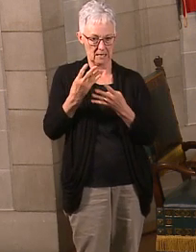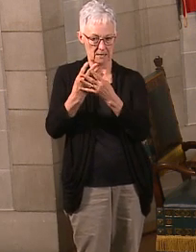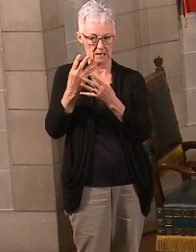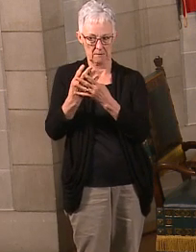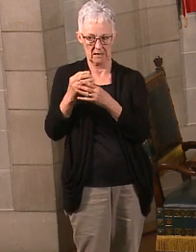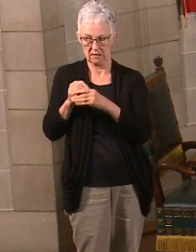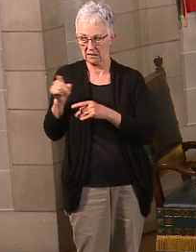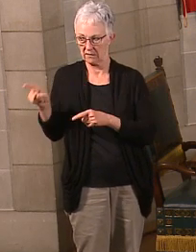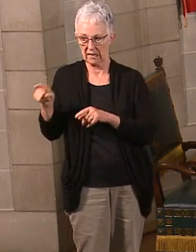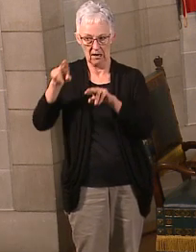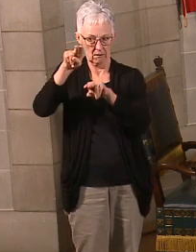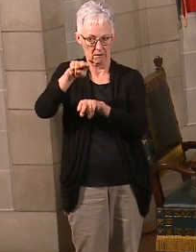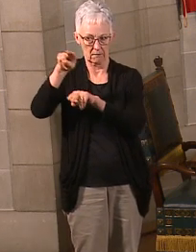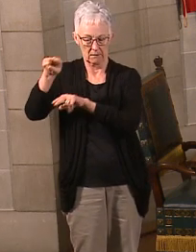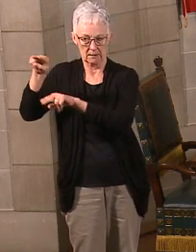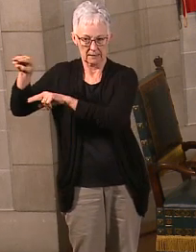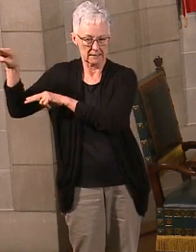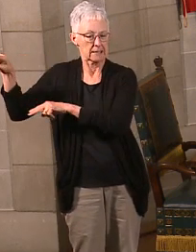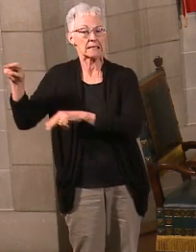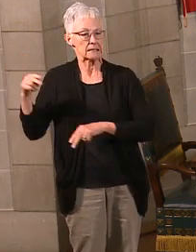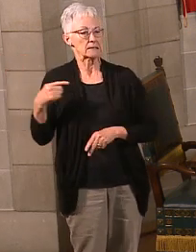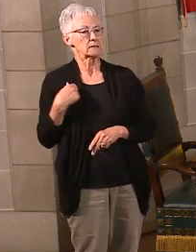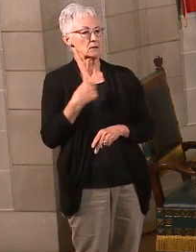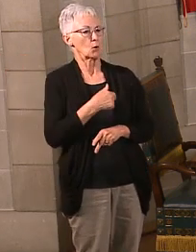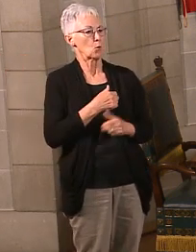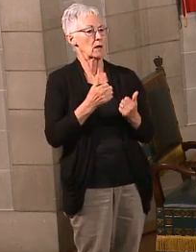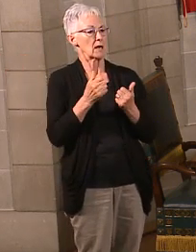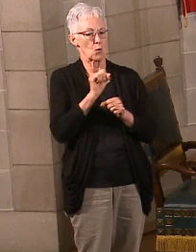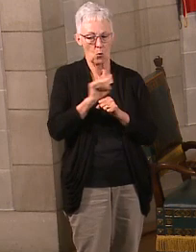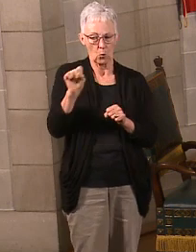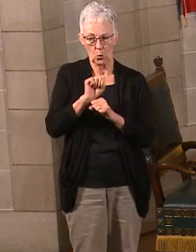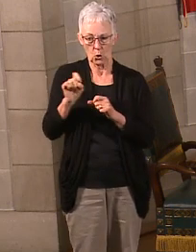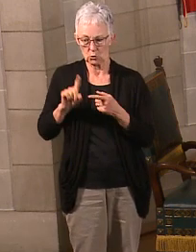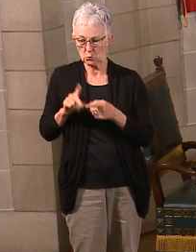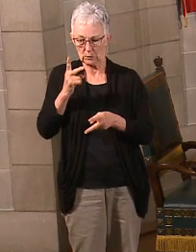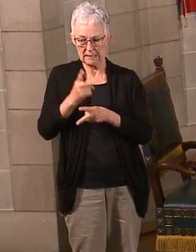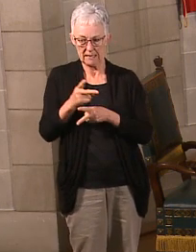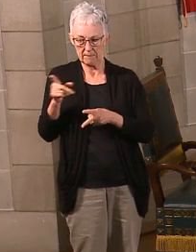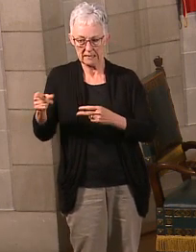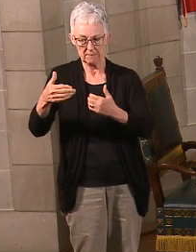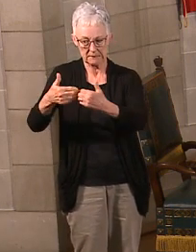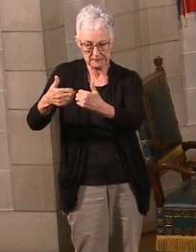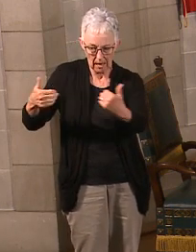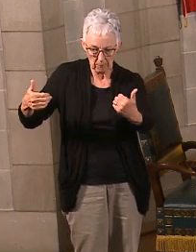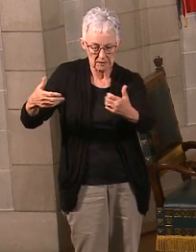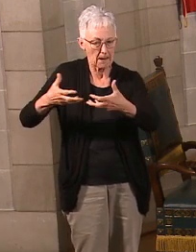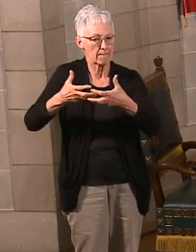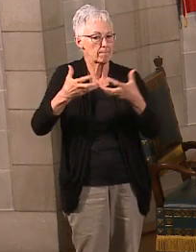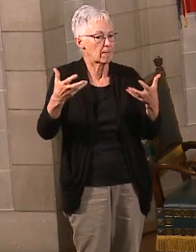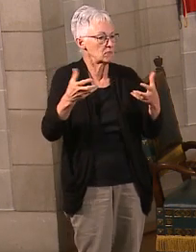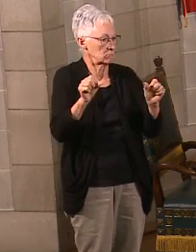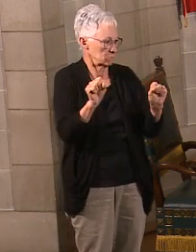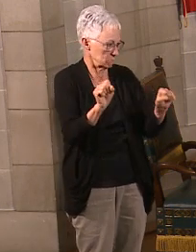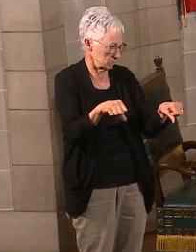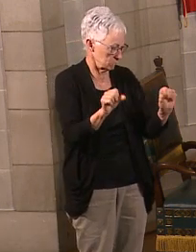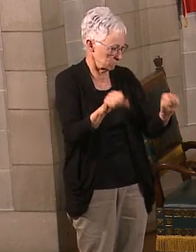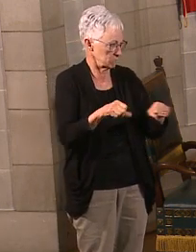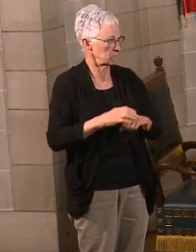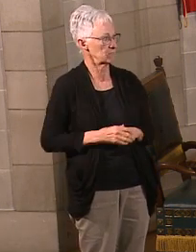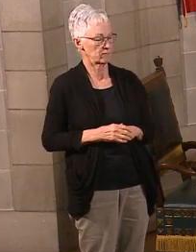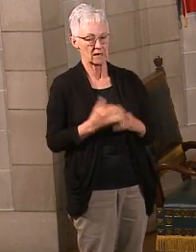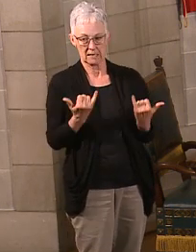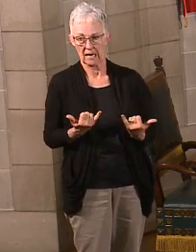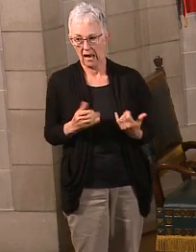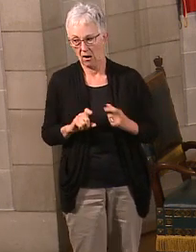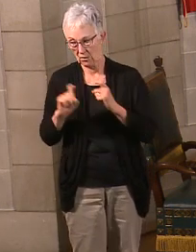ways to ensure that people maintain as safe a distance as possible. And then now we've given them the mask, so that's just another